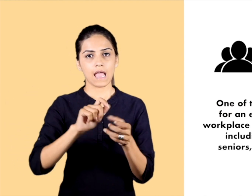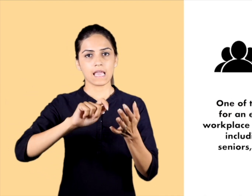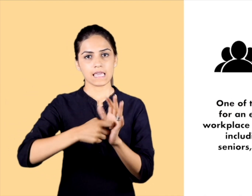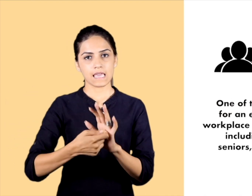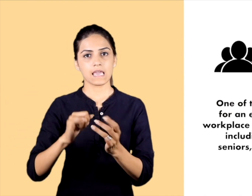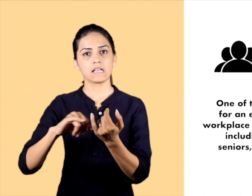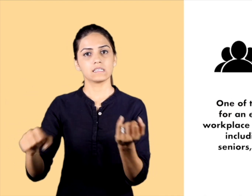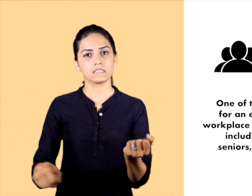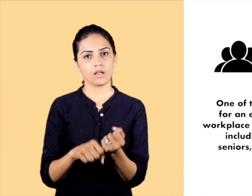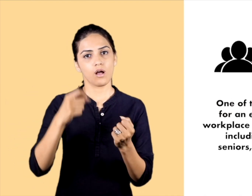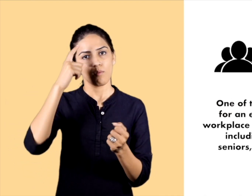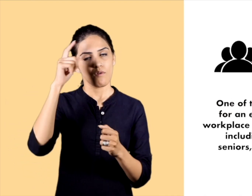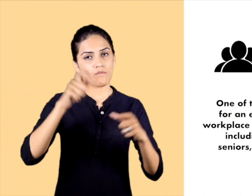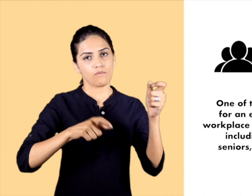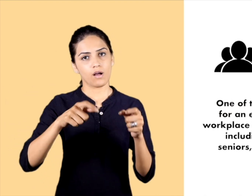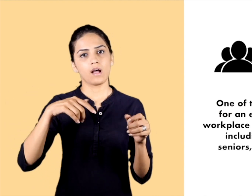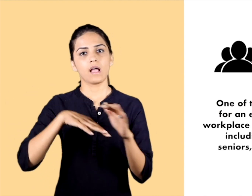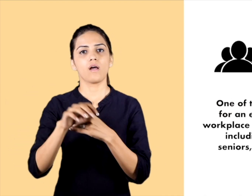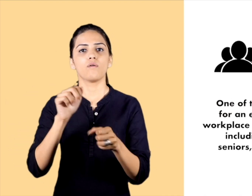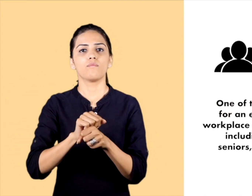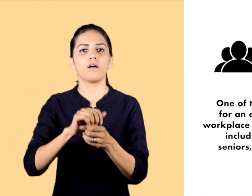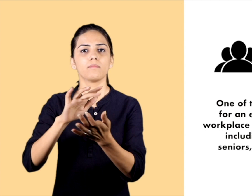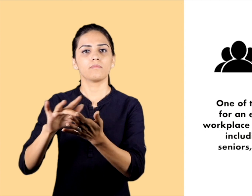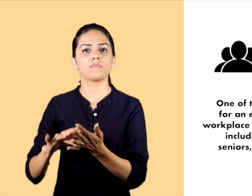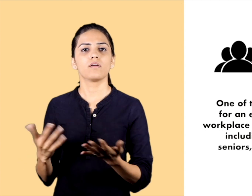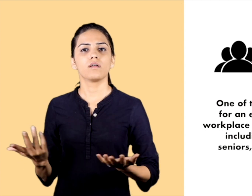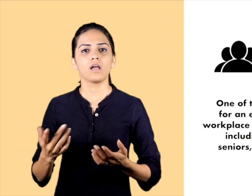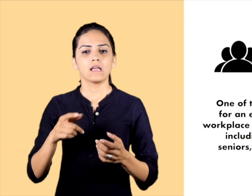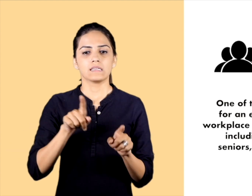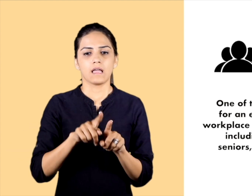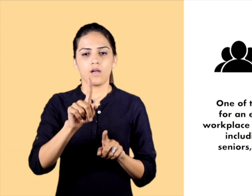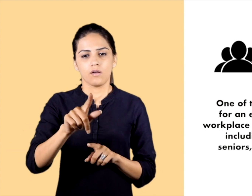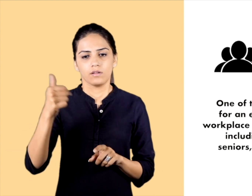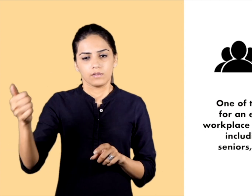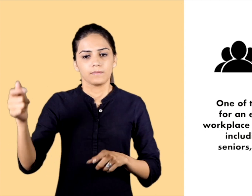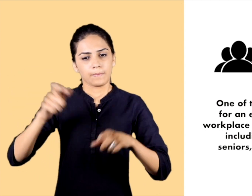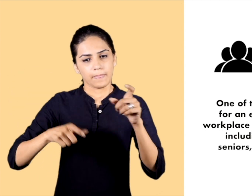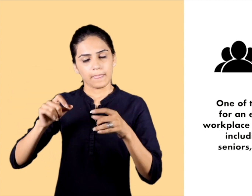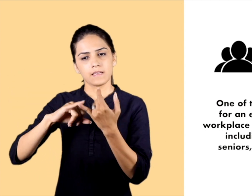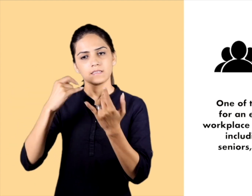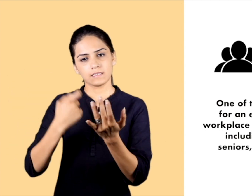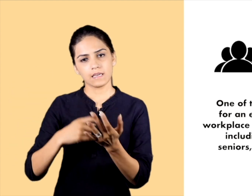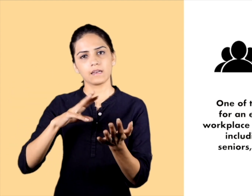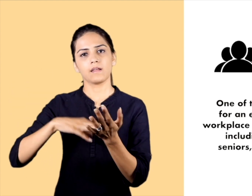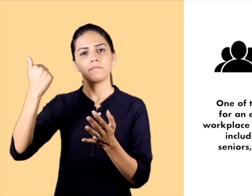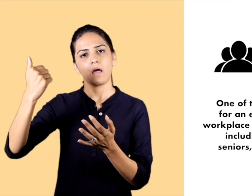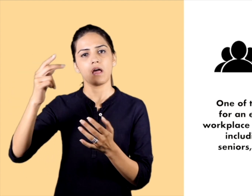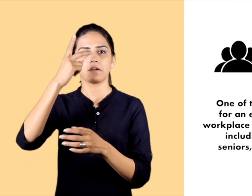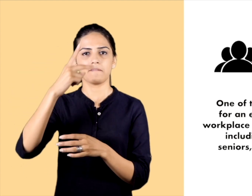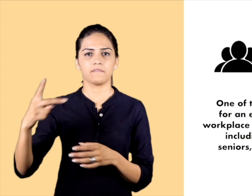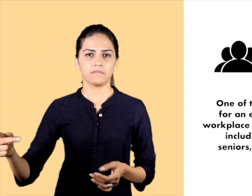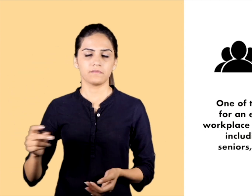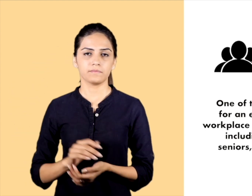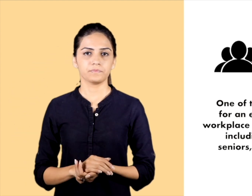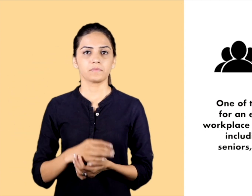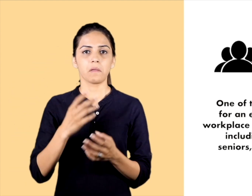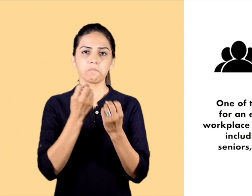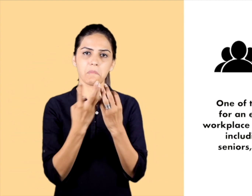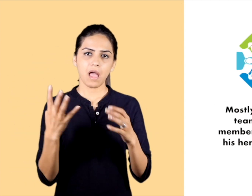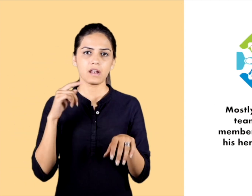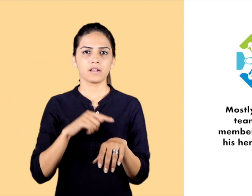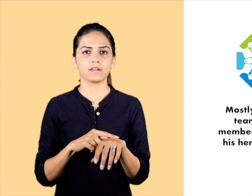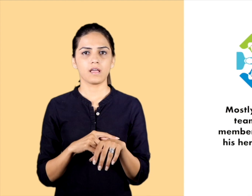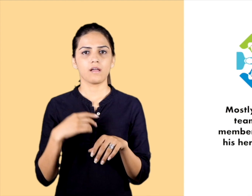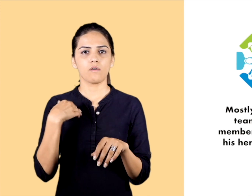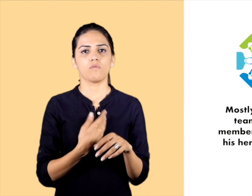One of the key supports for an employee at the workplace is their co-workers, including colleagues, seniors, and